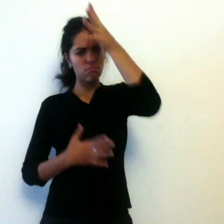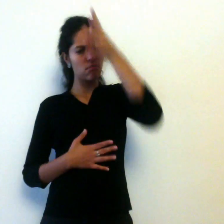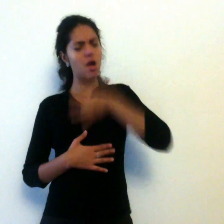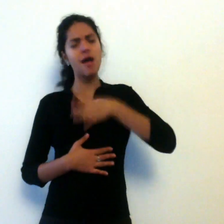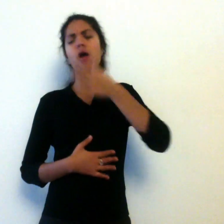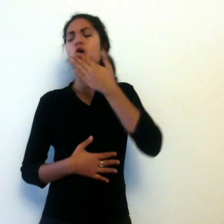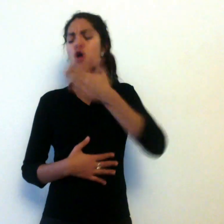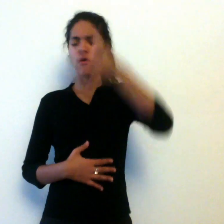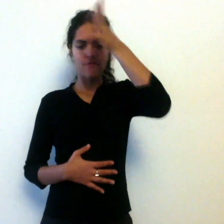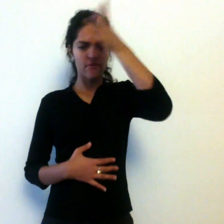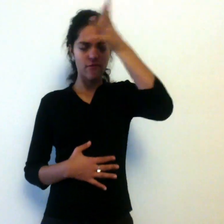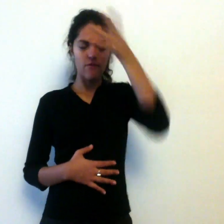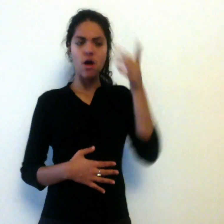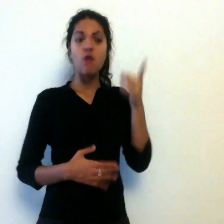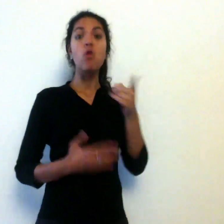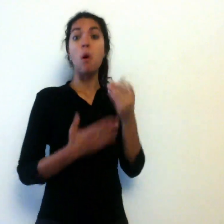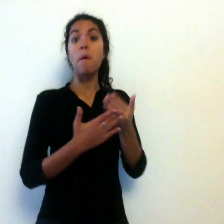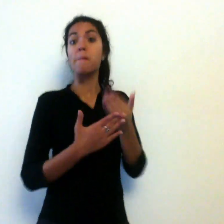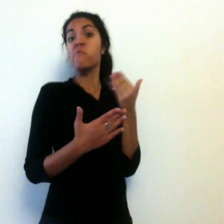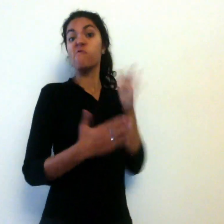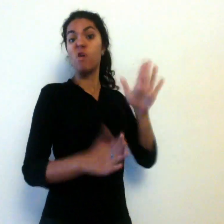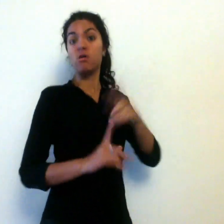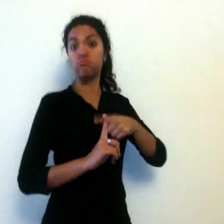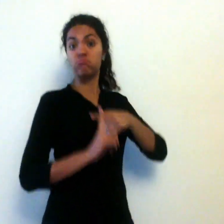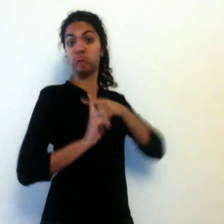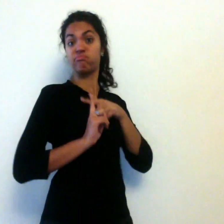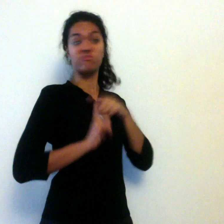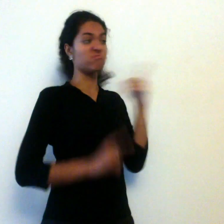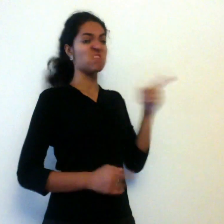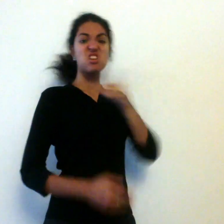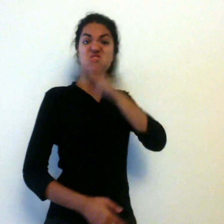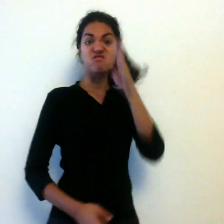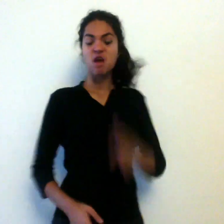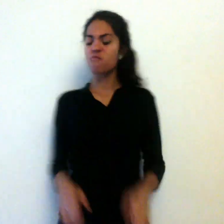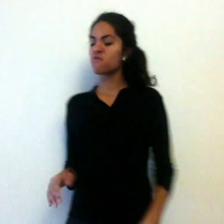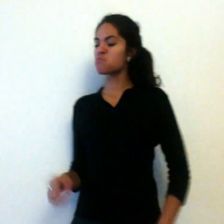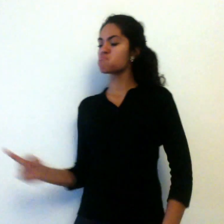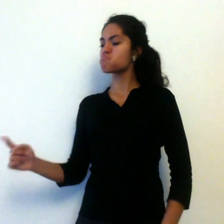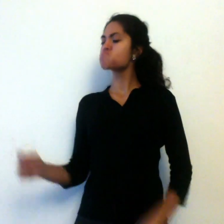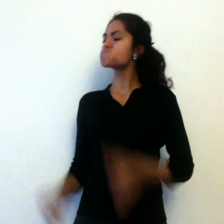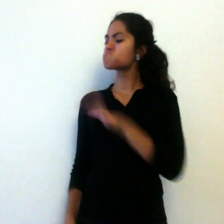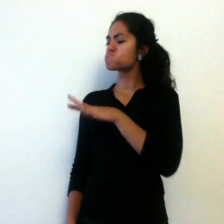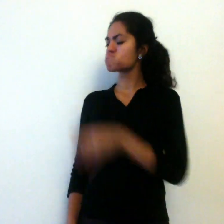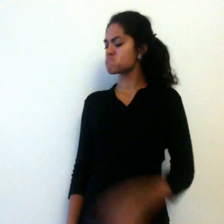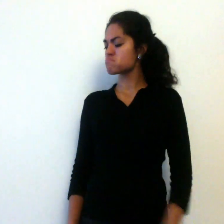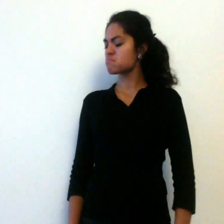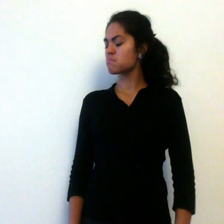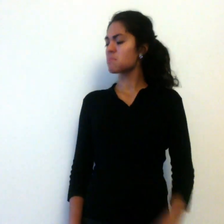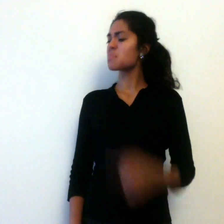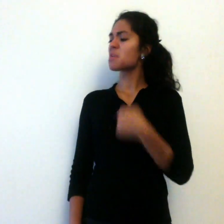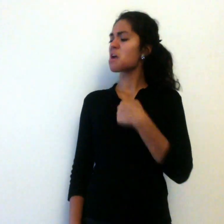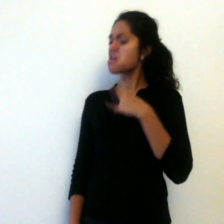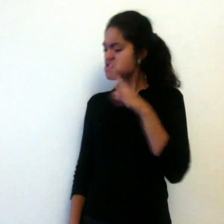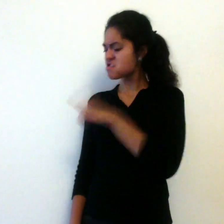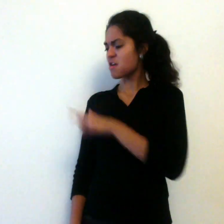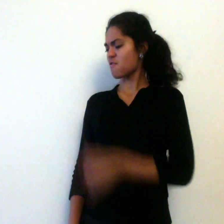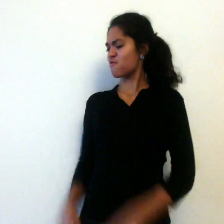my father never ever put his arm around me and said to me, Ravi, I love you. I never heard him say